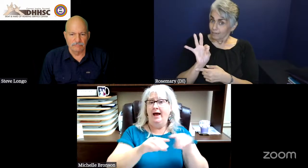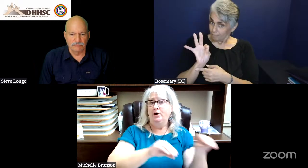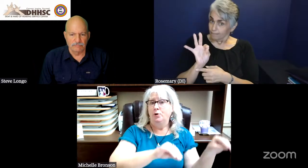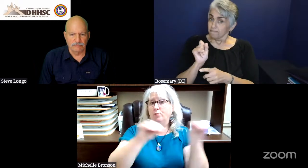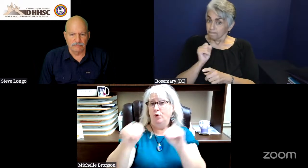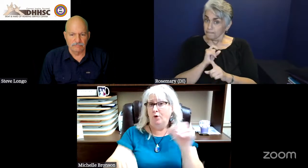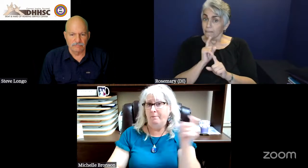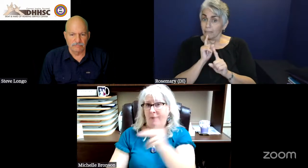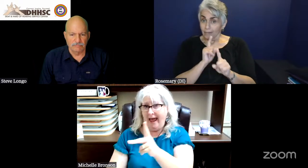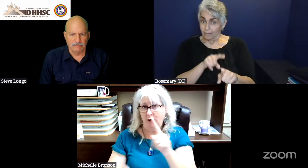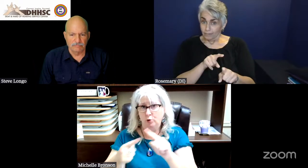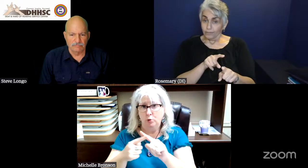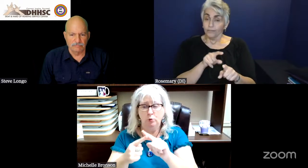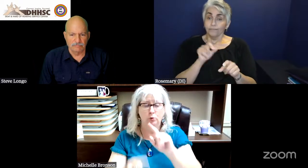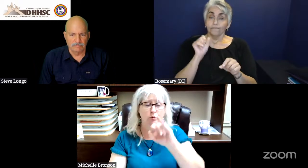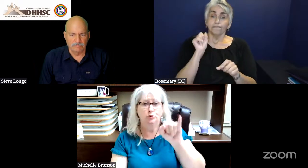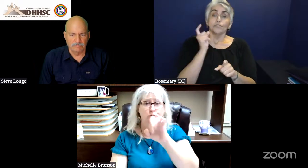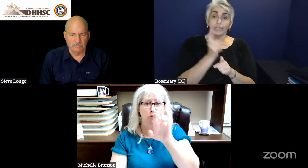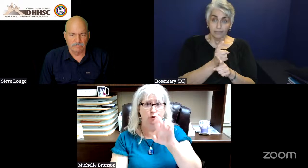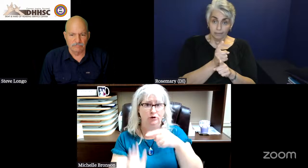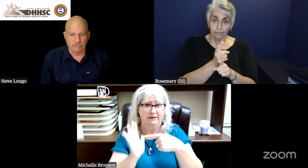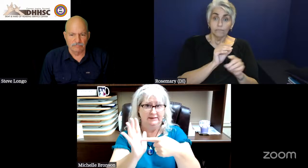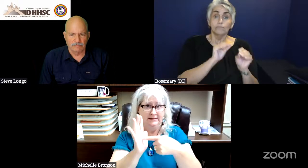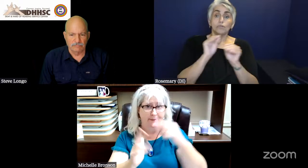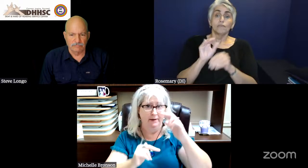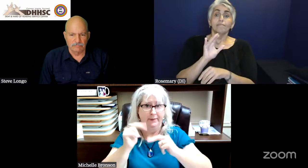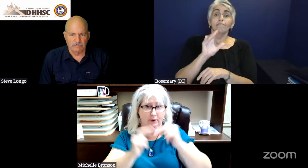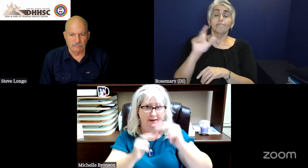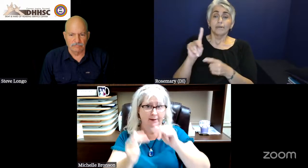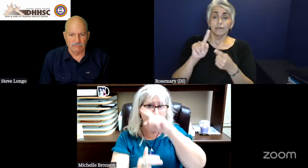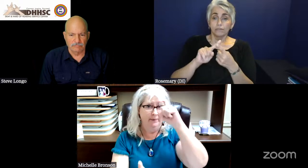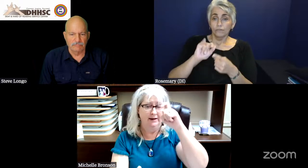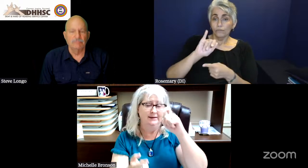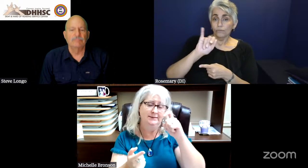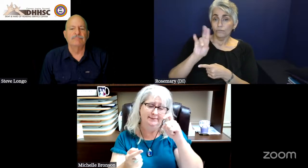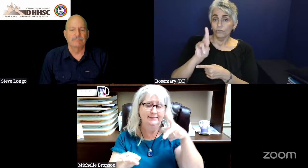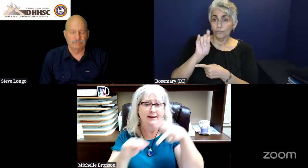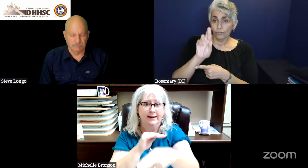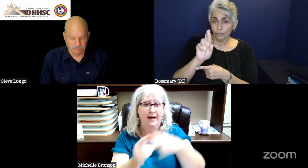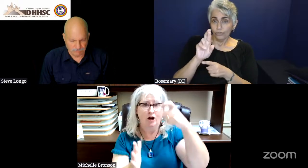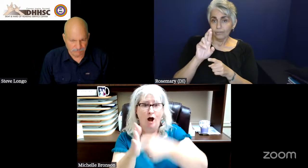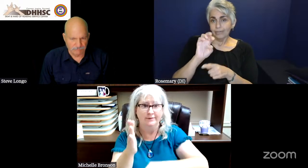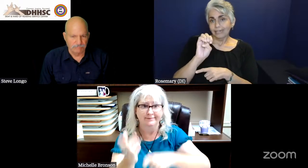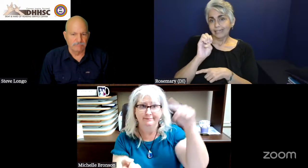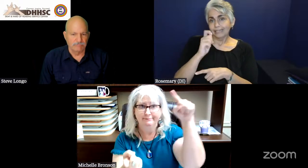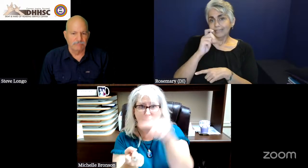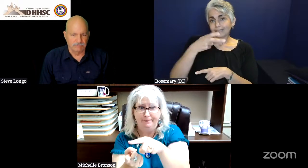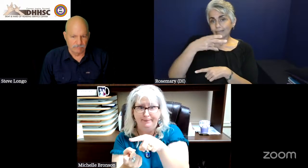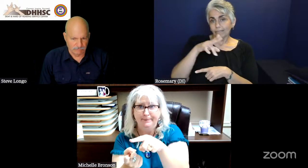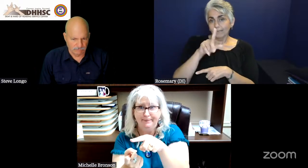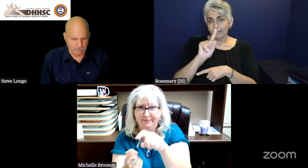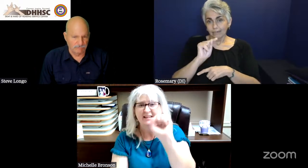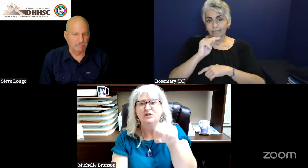wonderful. And then regarding Valley Deaf Festival, it's been moved back to